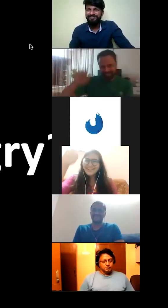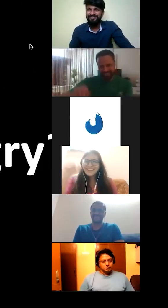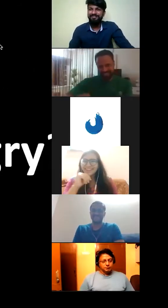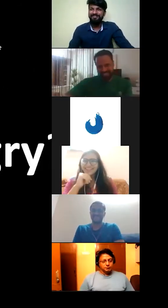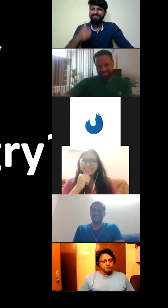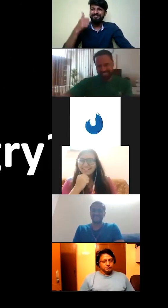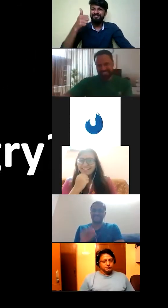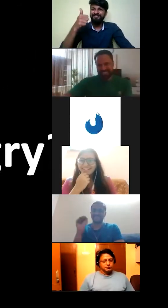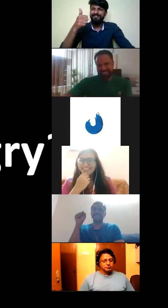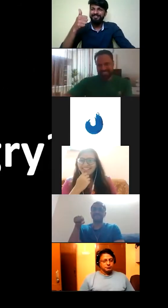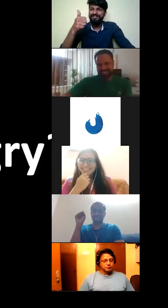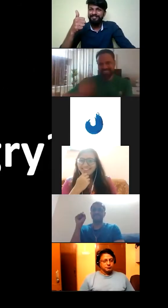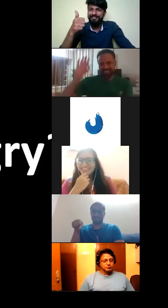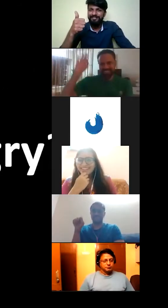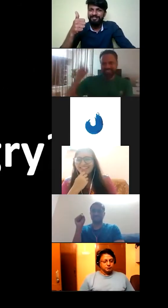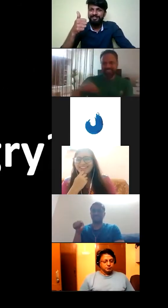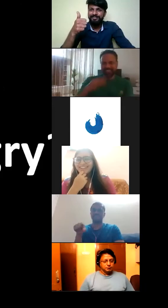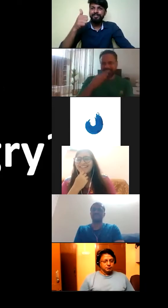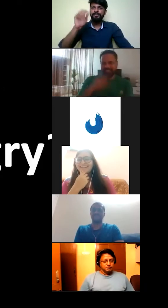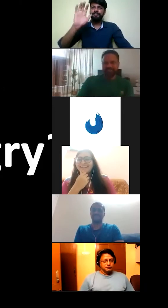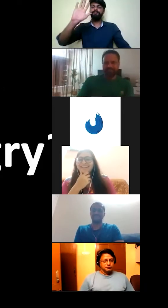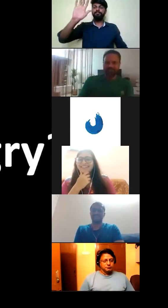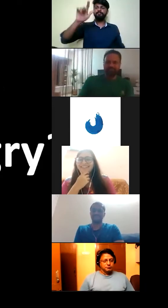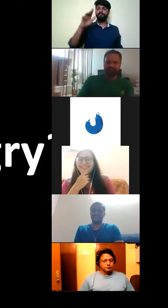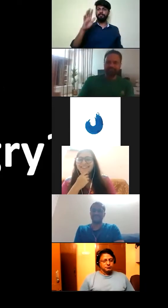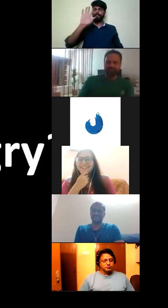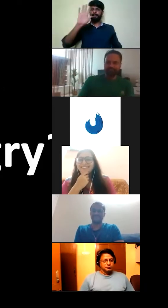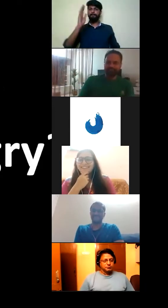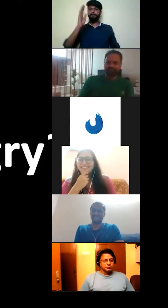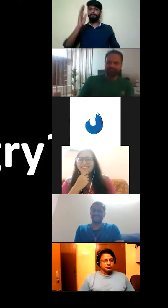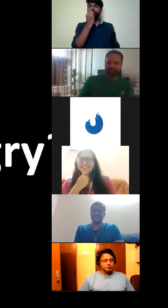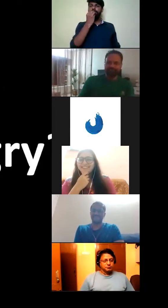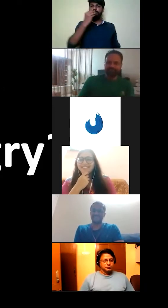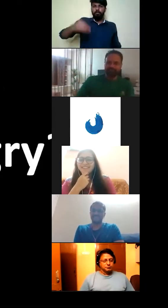to say. Okay.